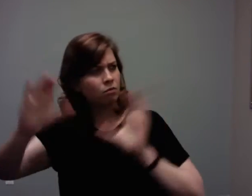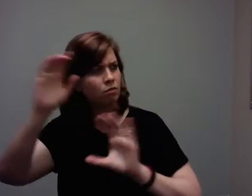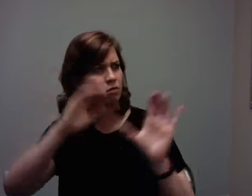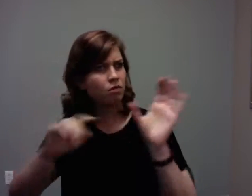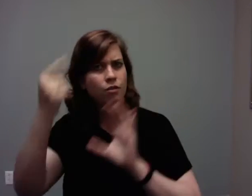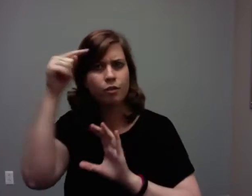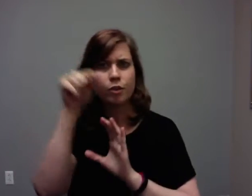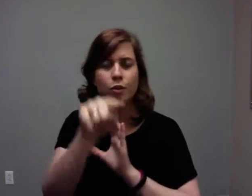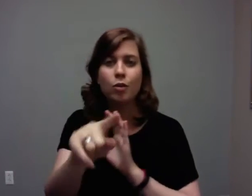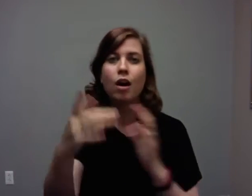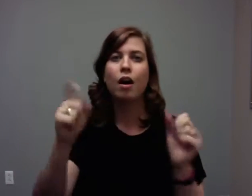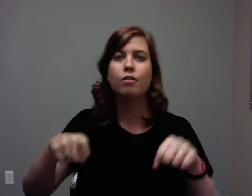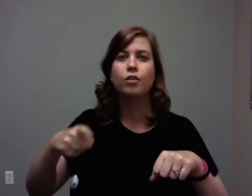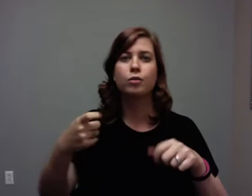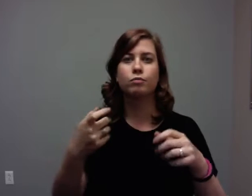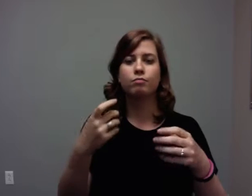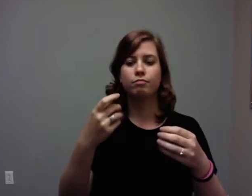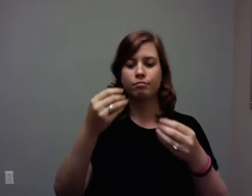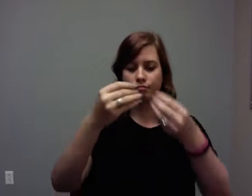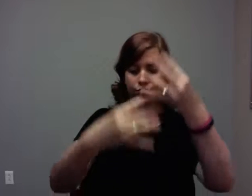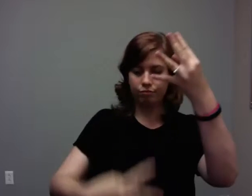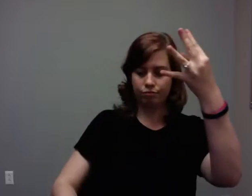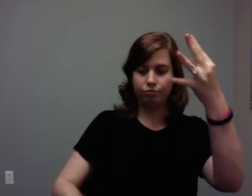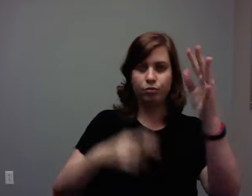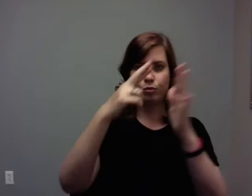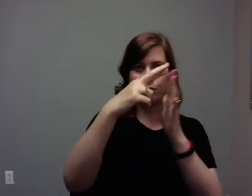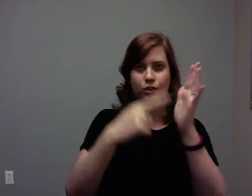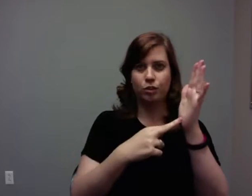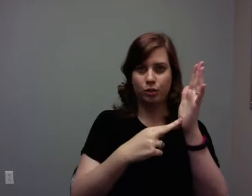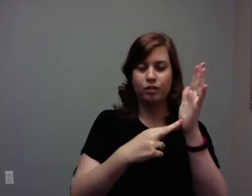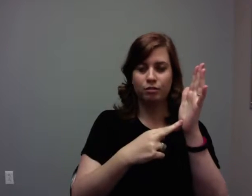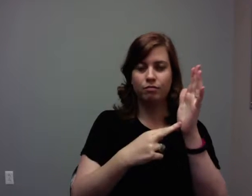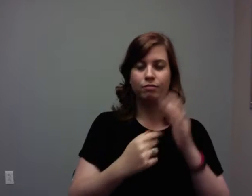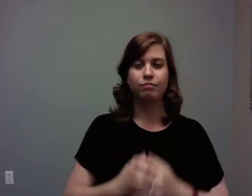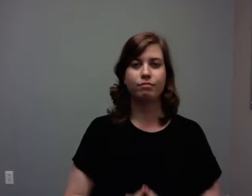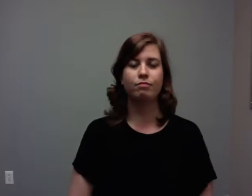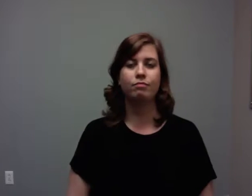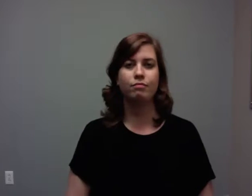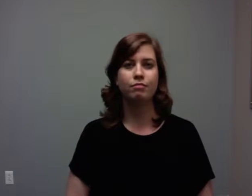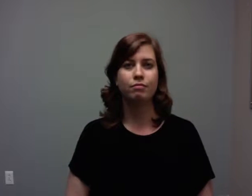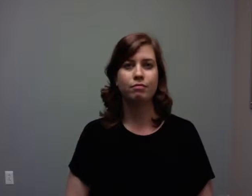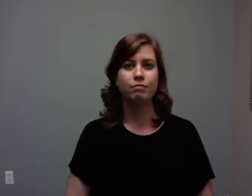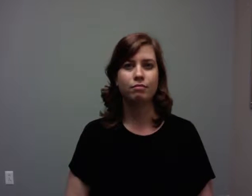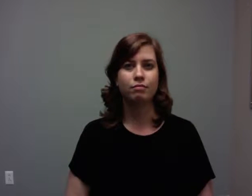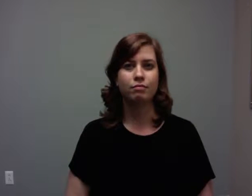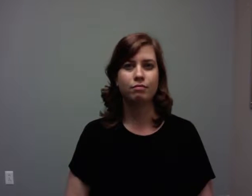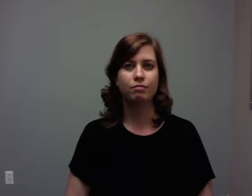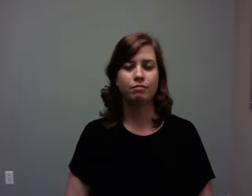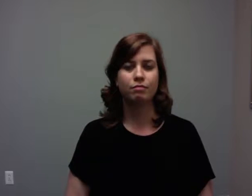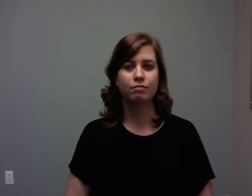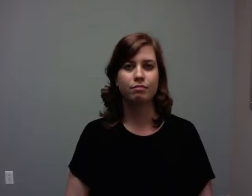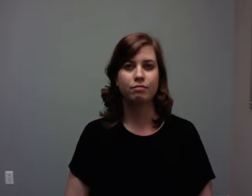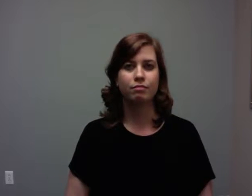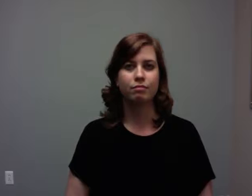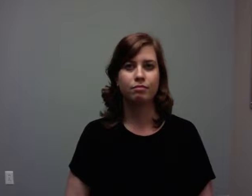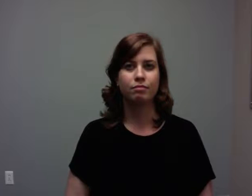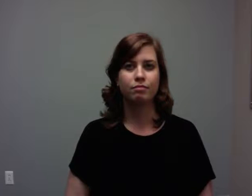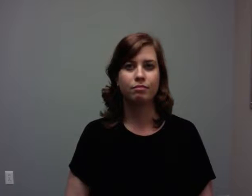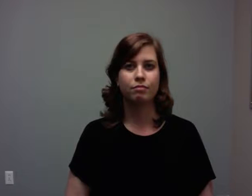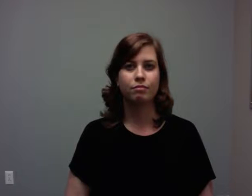well, they're going to be able to find you. I have another video on here where I'm actually looking for, by